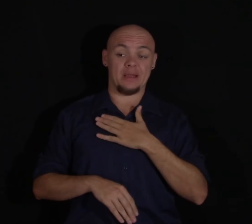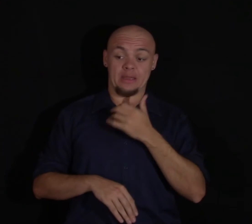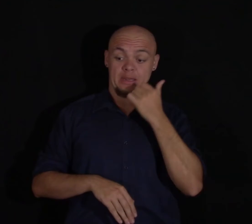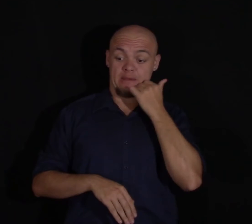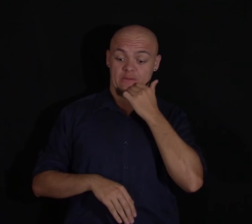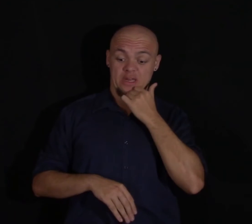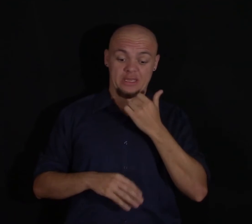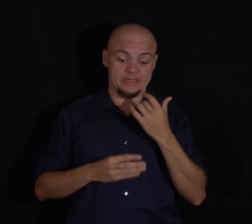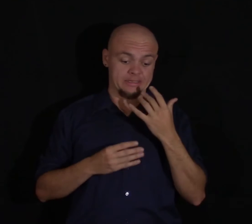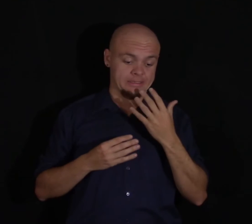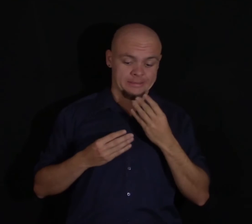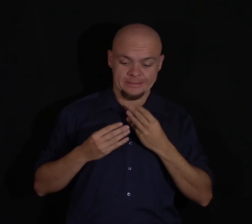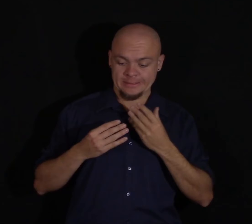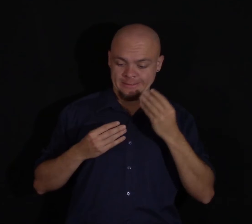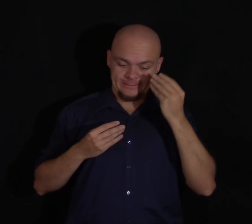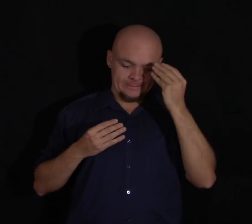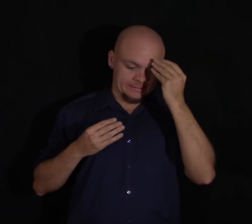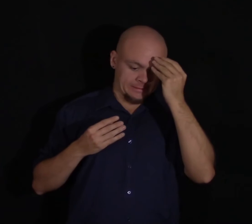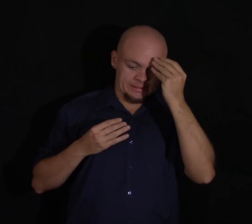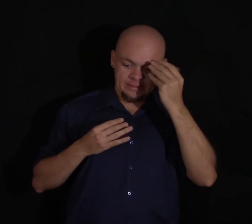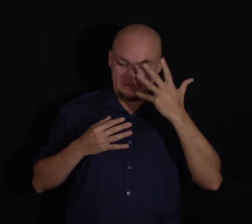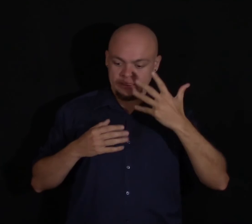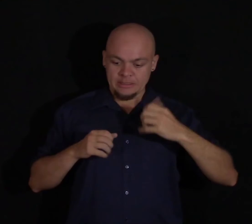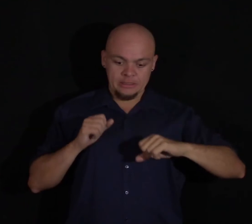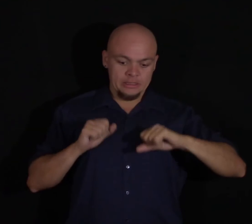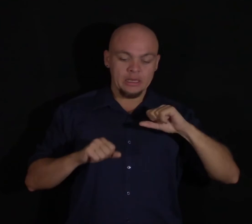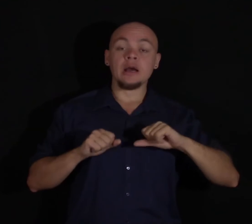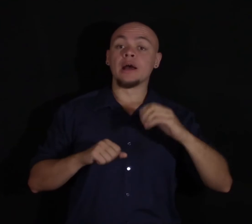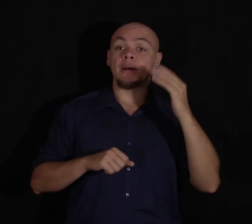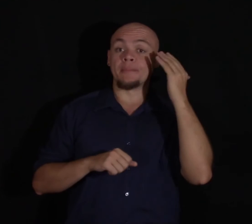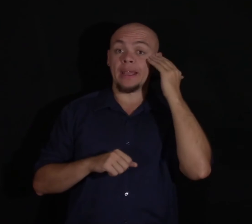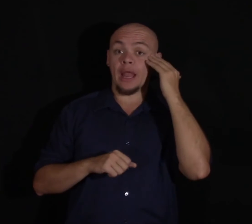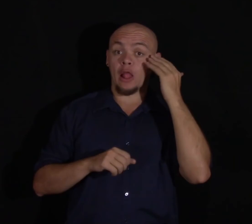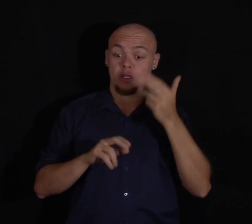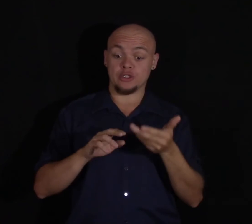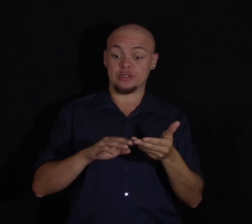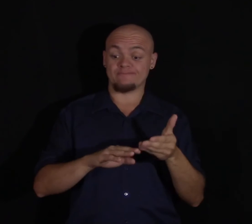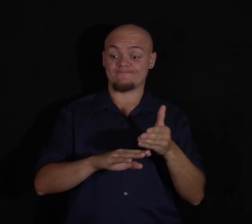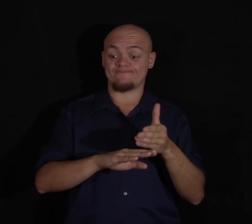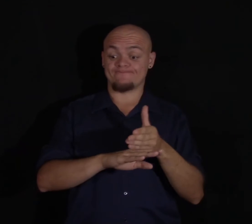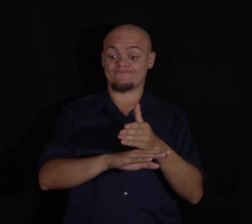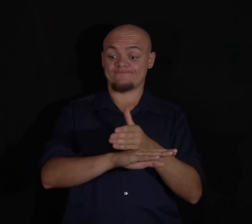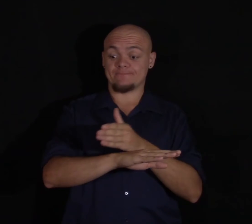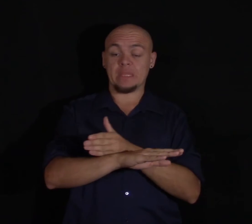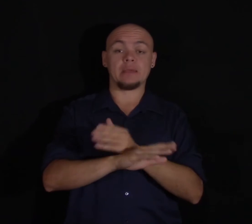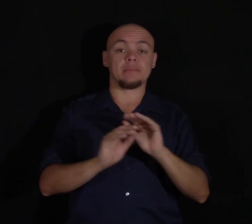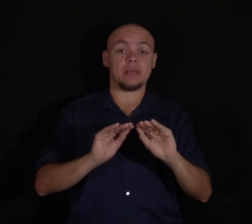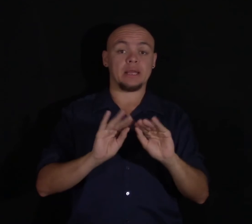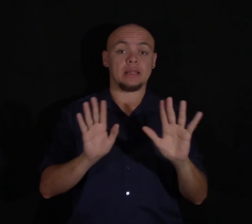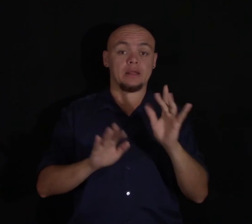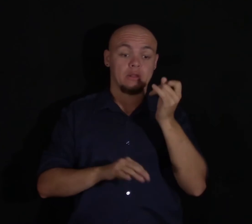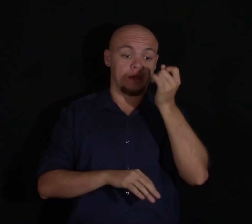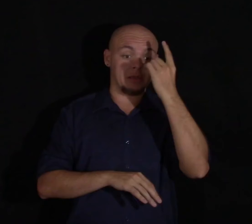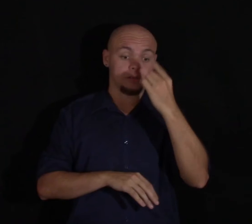tumultuous. Increase of knowledge only discovered to me more clearly what a wretched outcast I